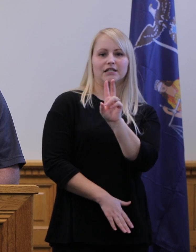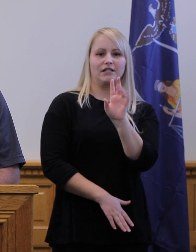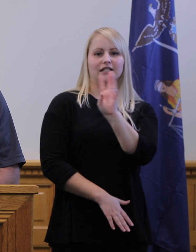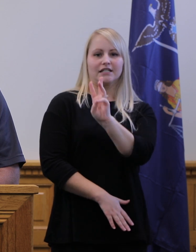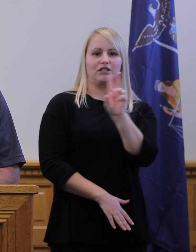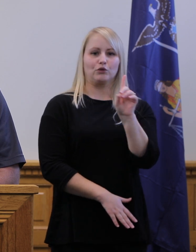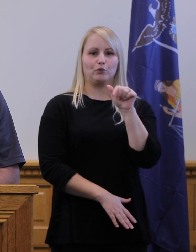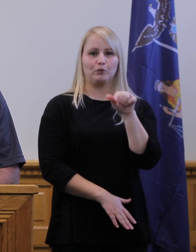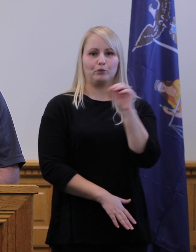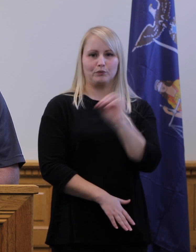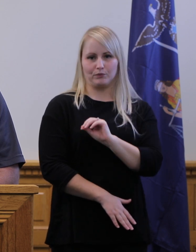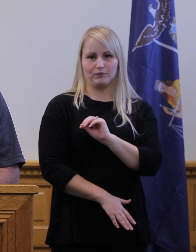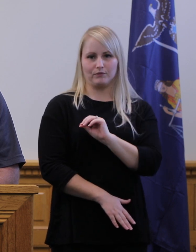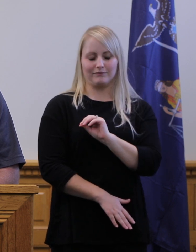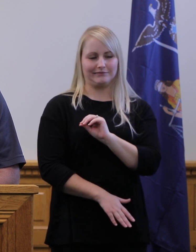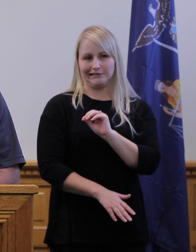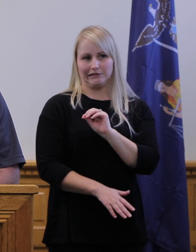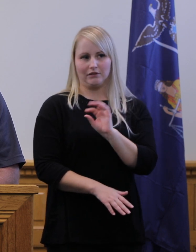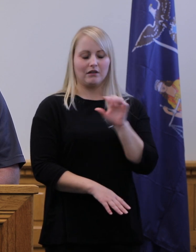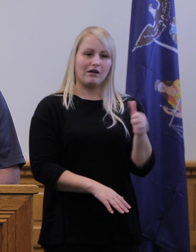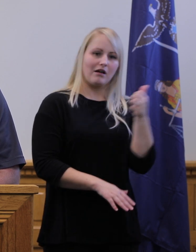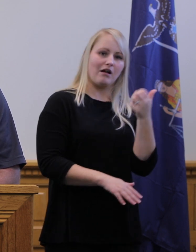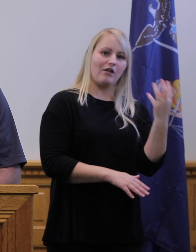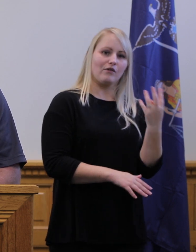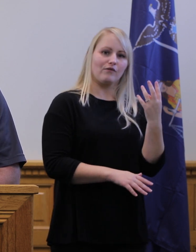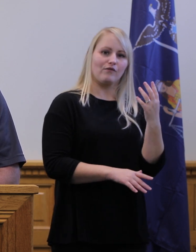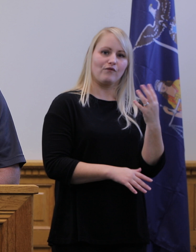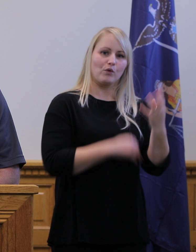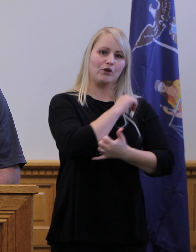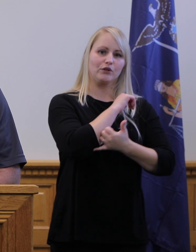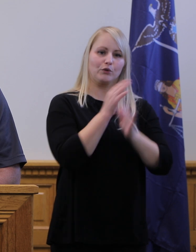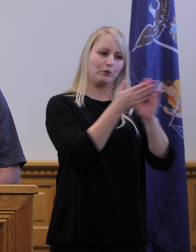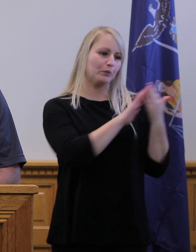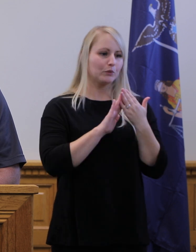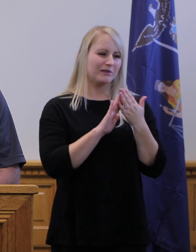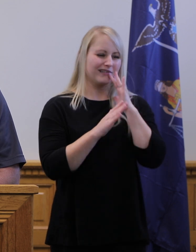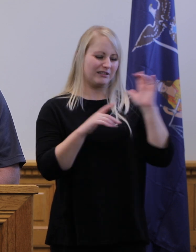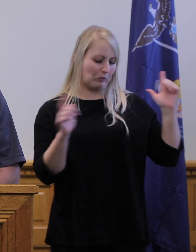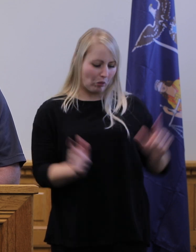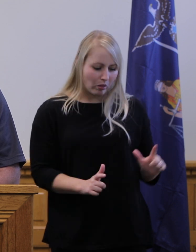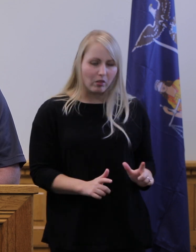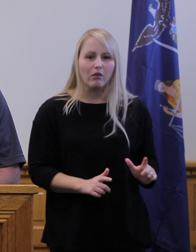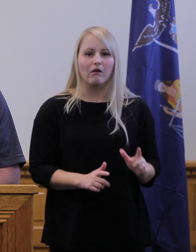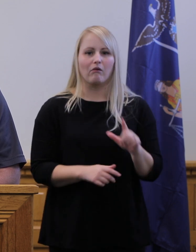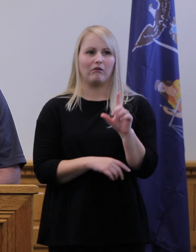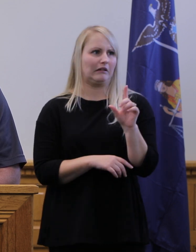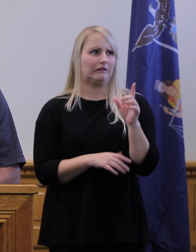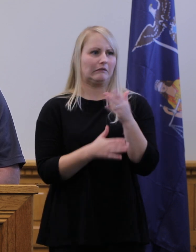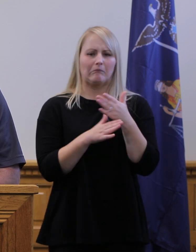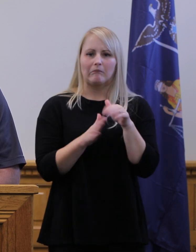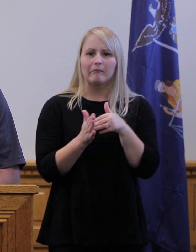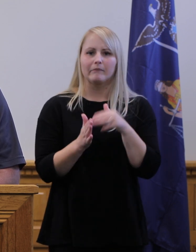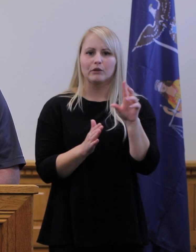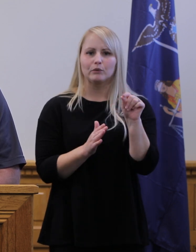62.6%. We have 4 communities have over 70% response rate, but some are as low as the mid-20s. It only takes a few seconds